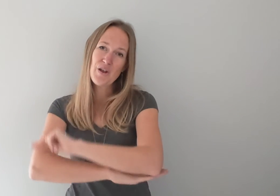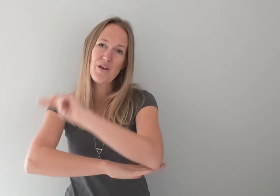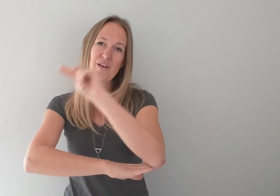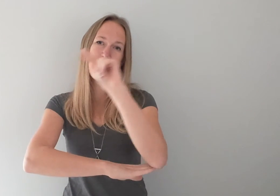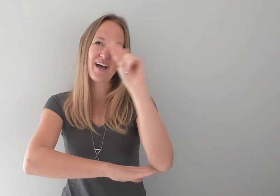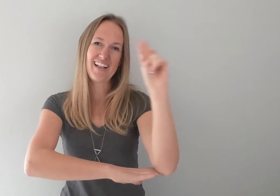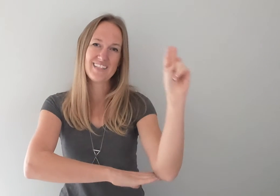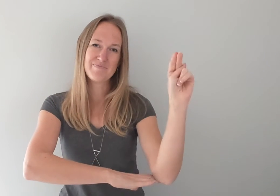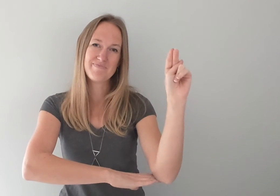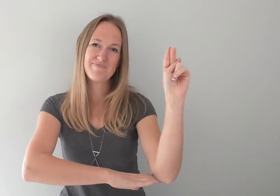Noel.